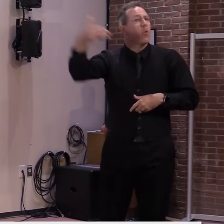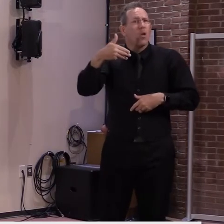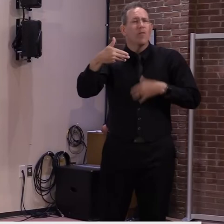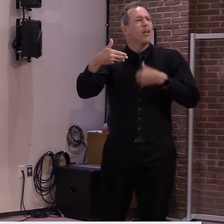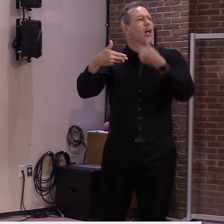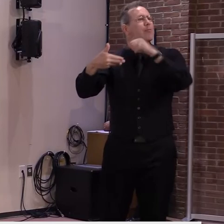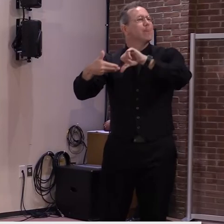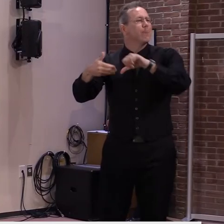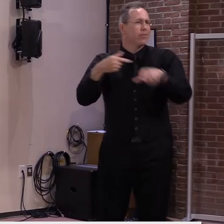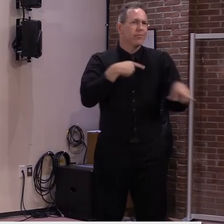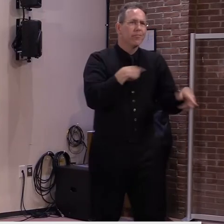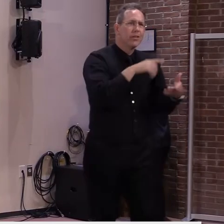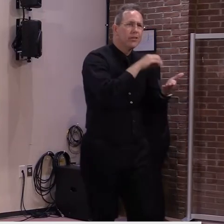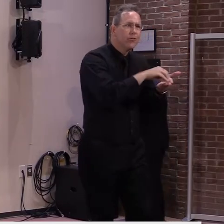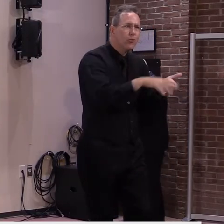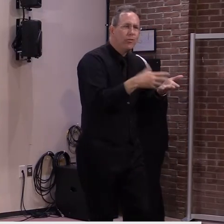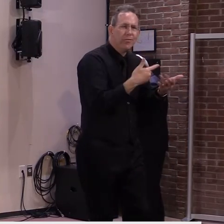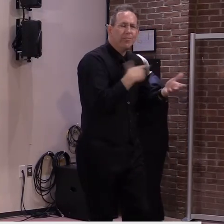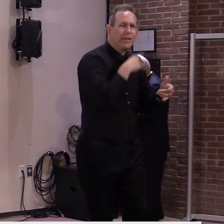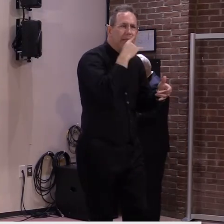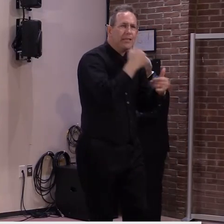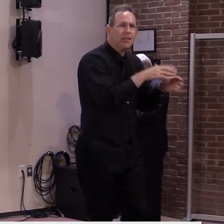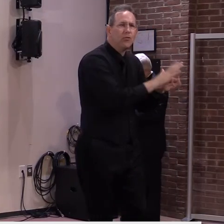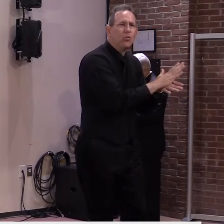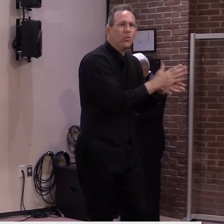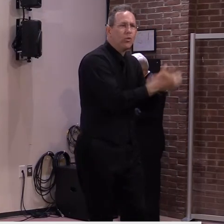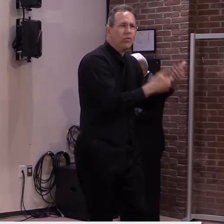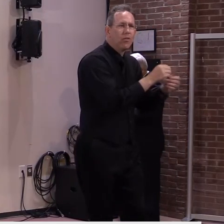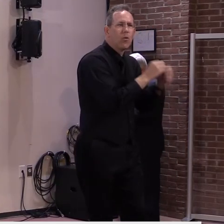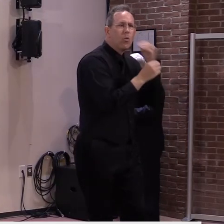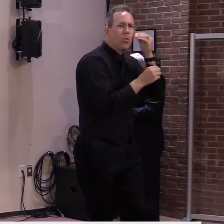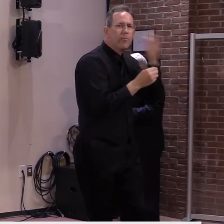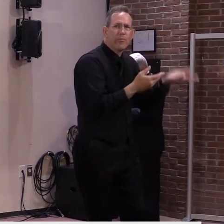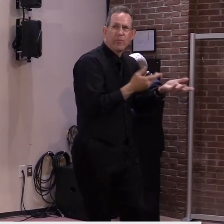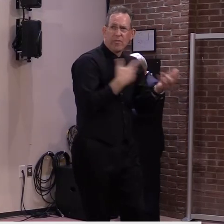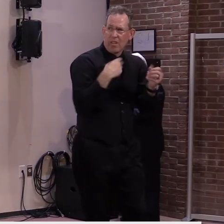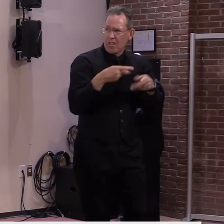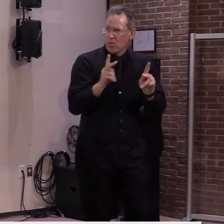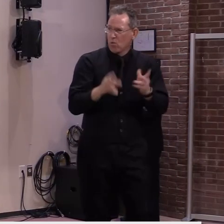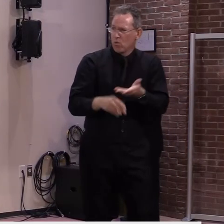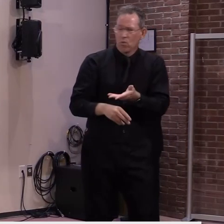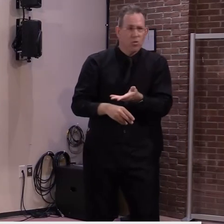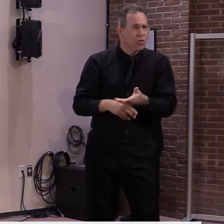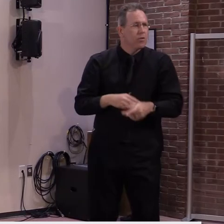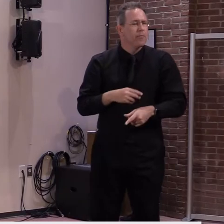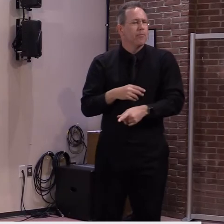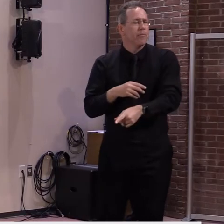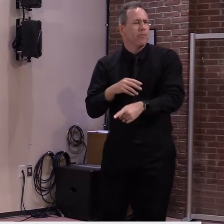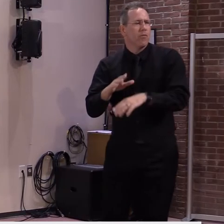Thank you, Governor. The way the work search is designed is the